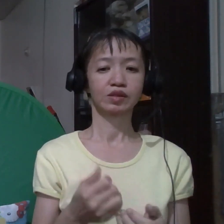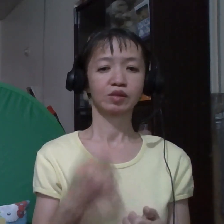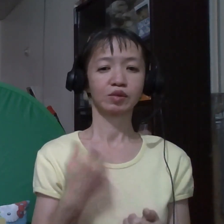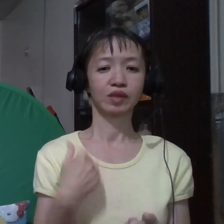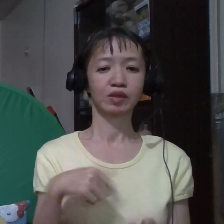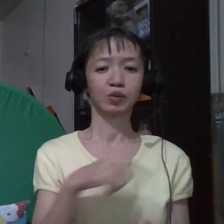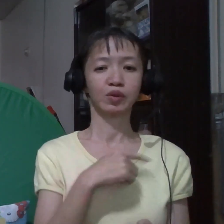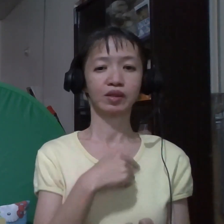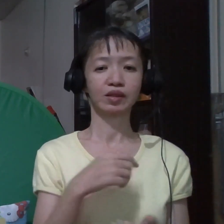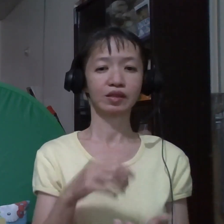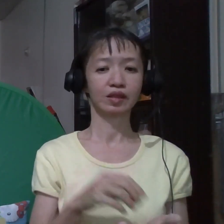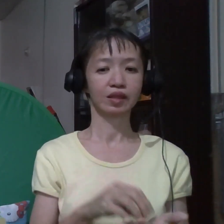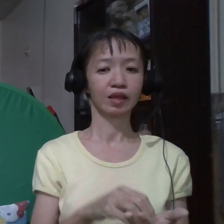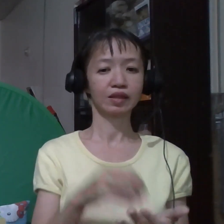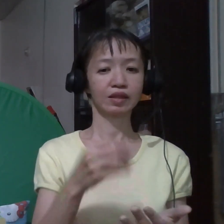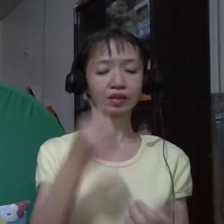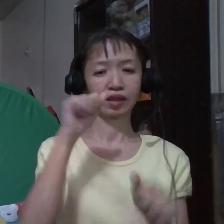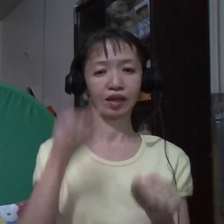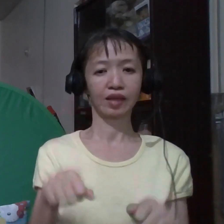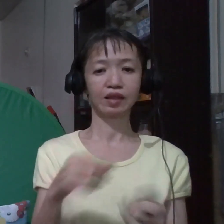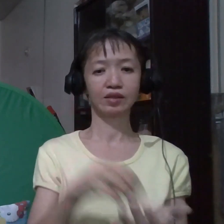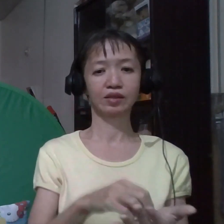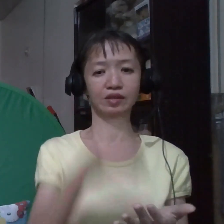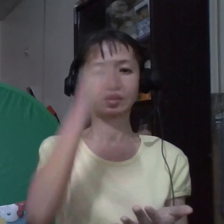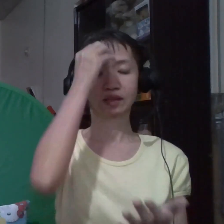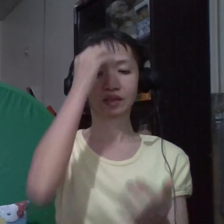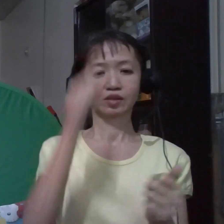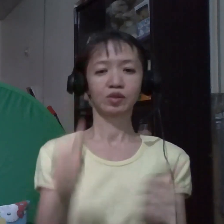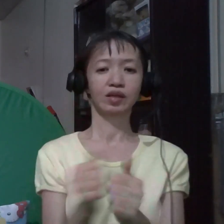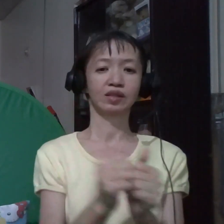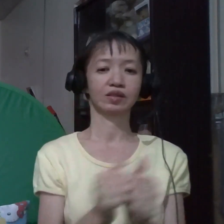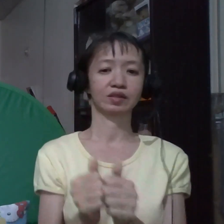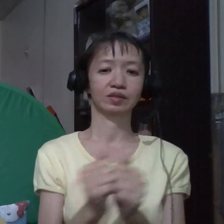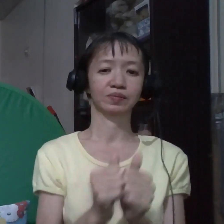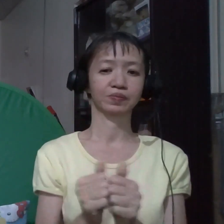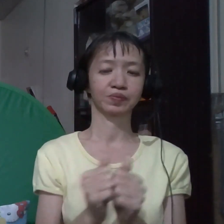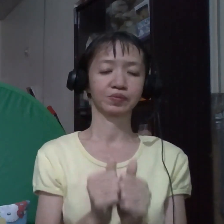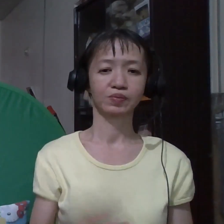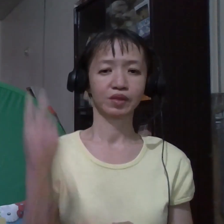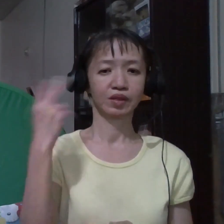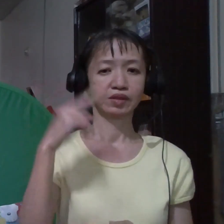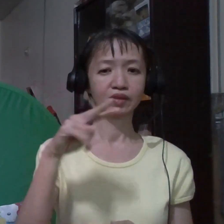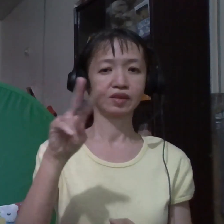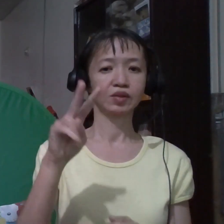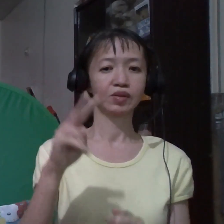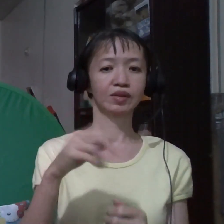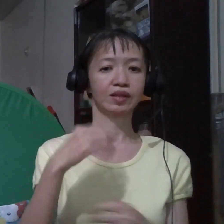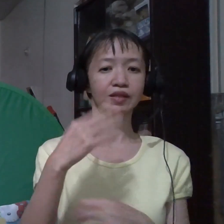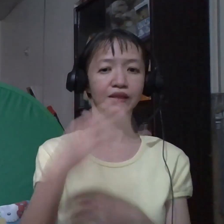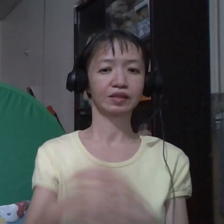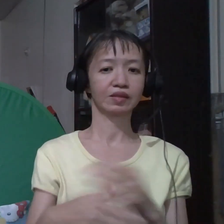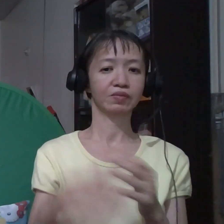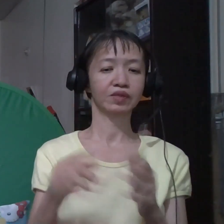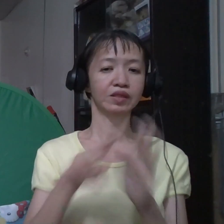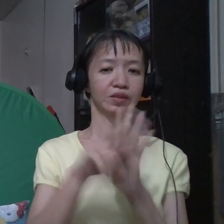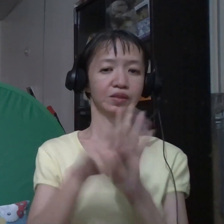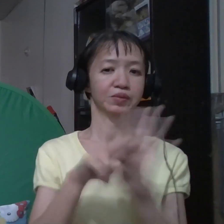so that we can learn together. See you in the next video.